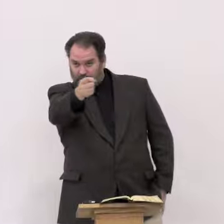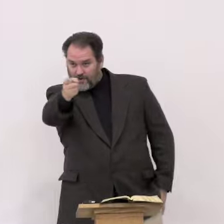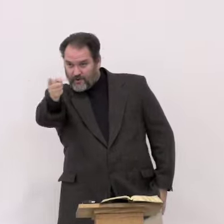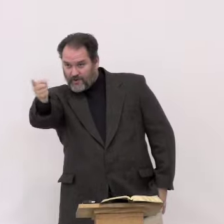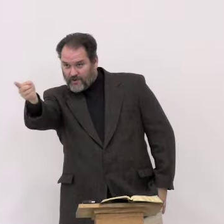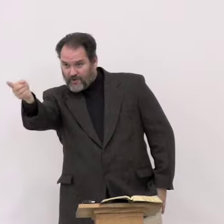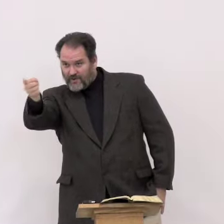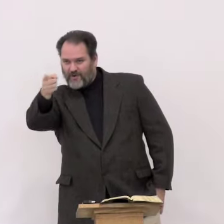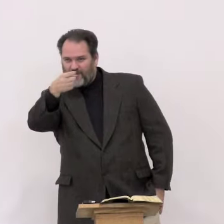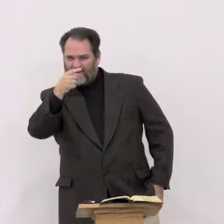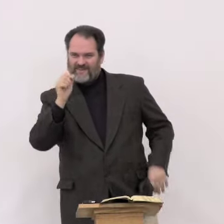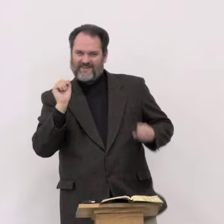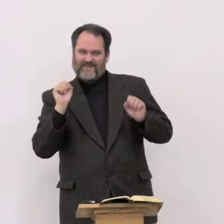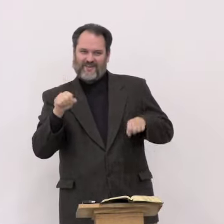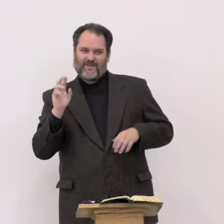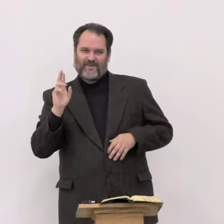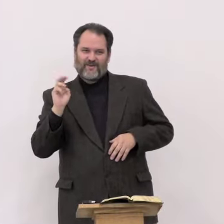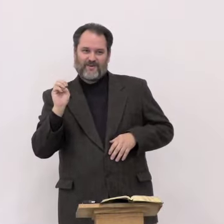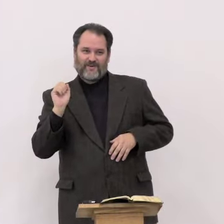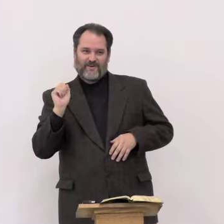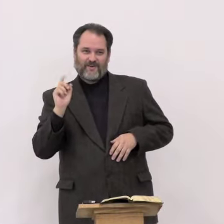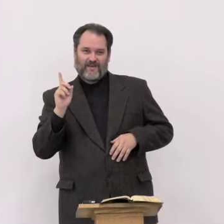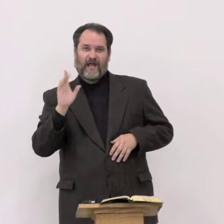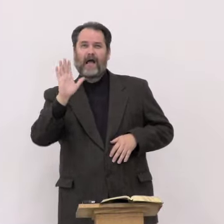guys, and you guys can read.